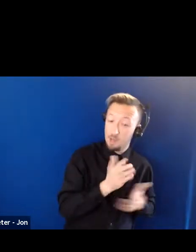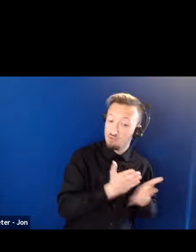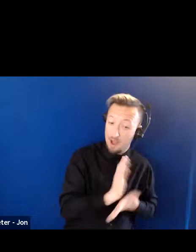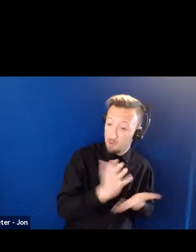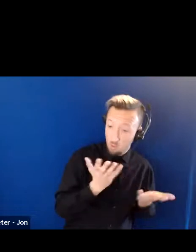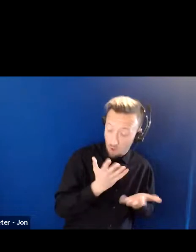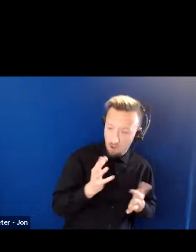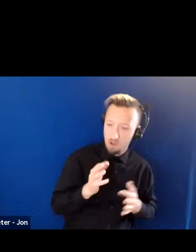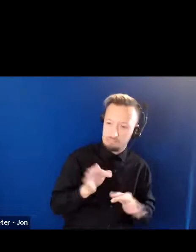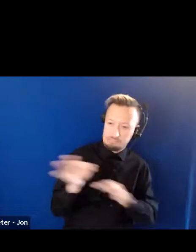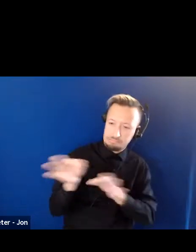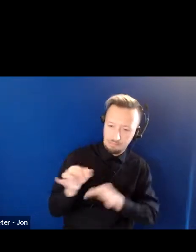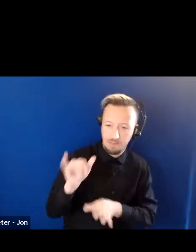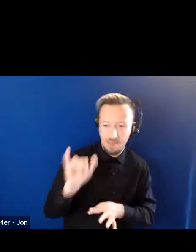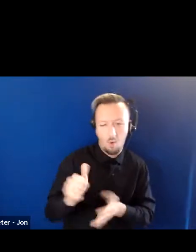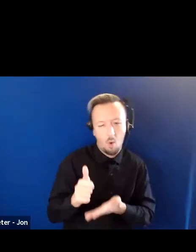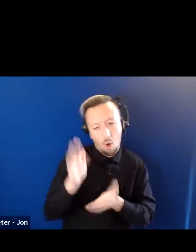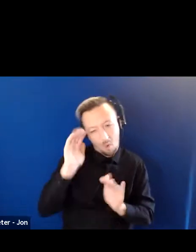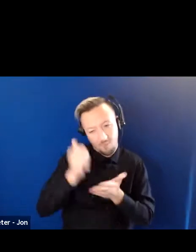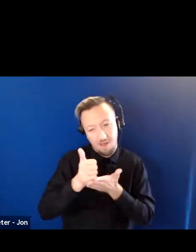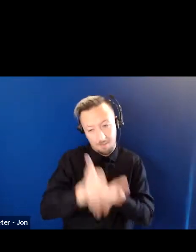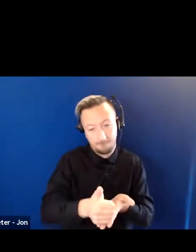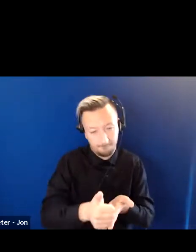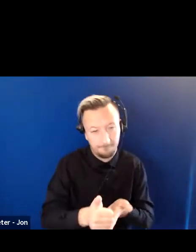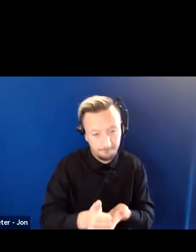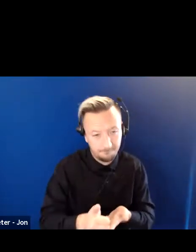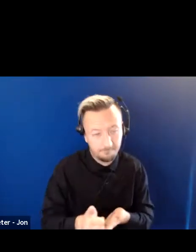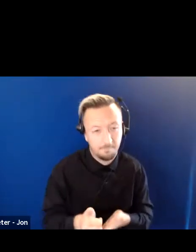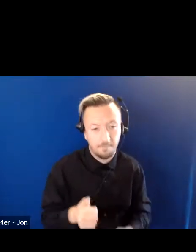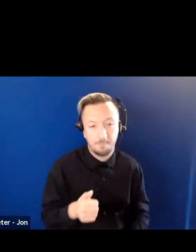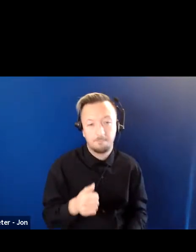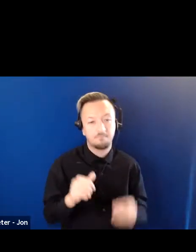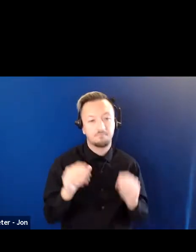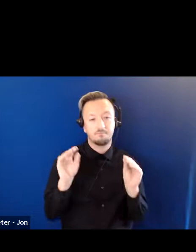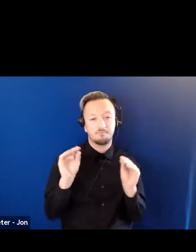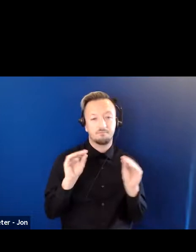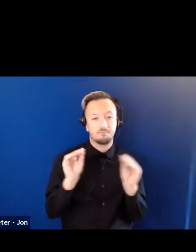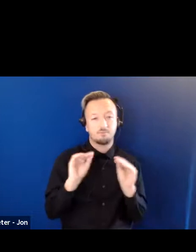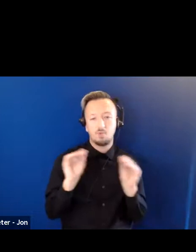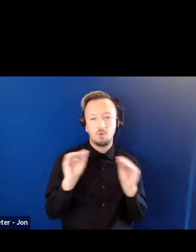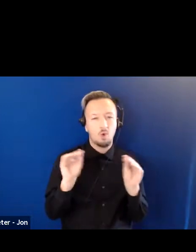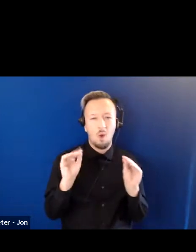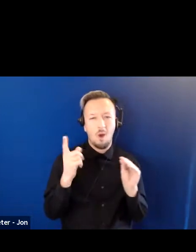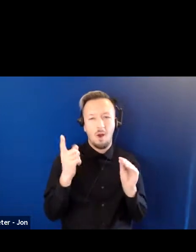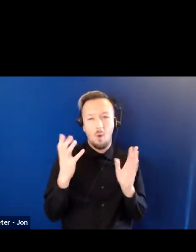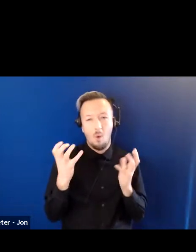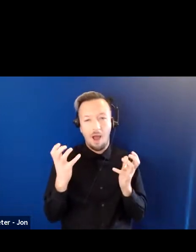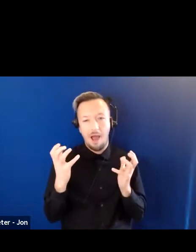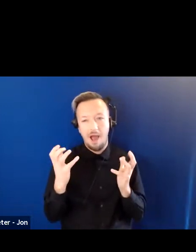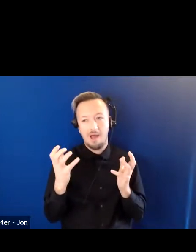And hopefully that will change the conversation and change the narrative. Nobody wants to keep going back having